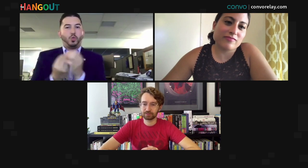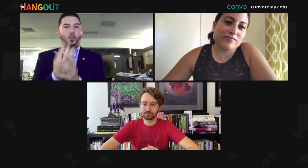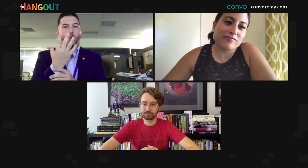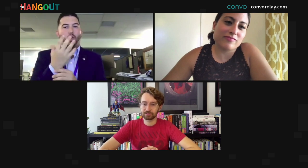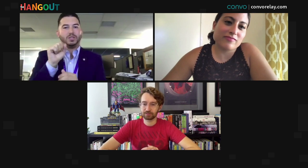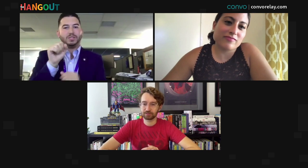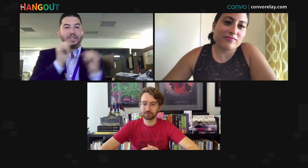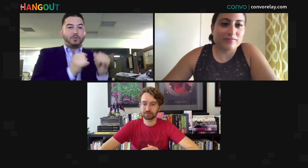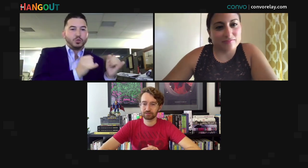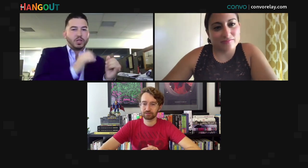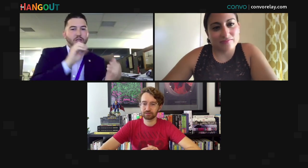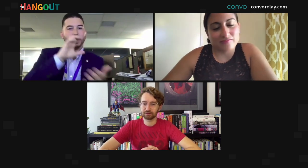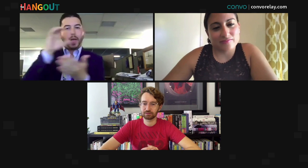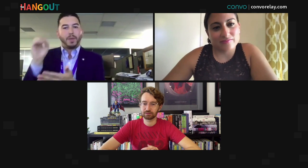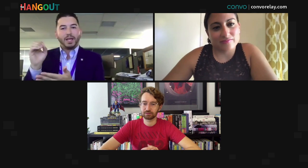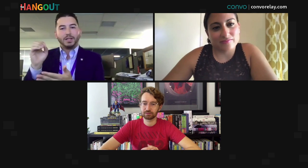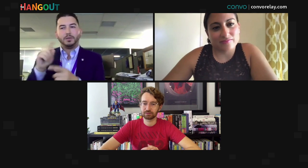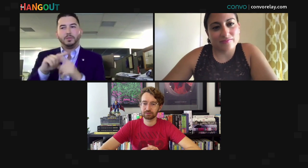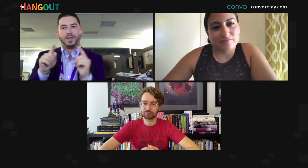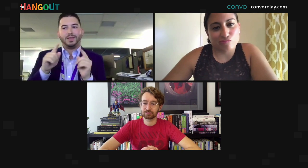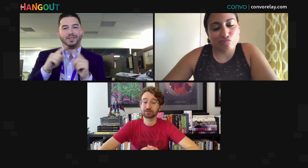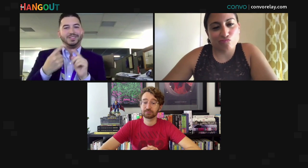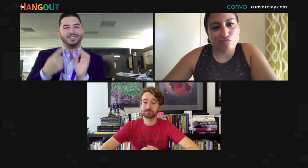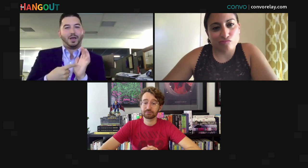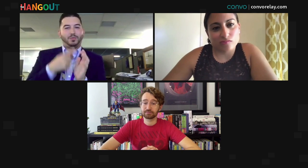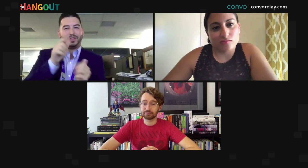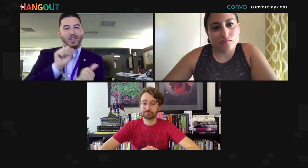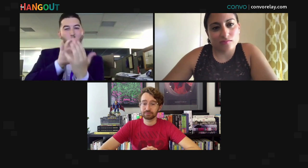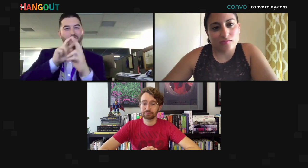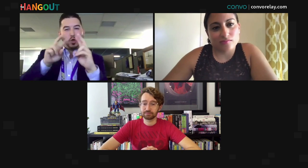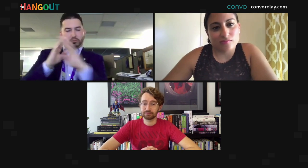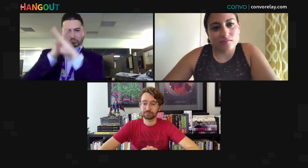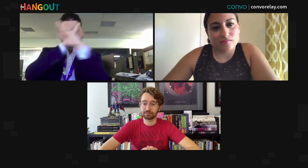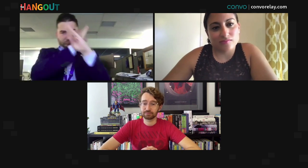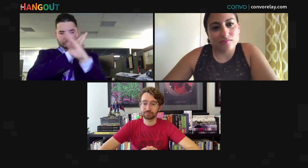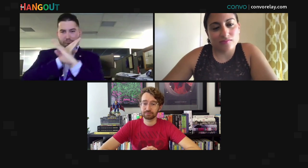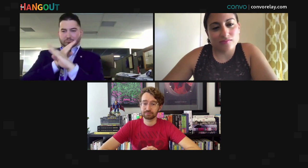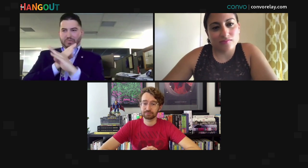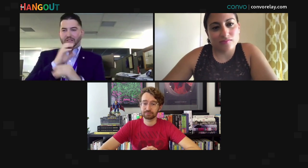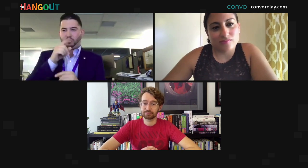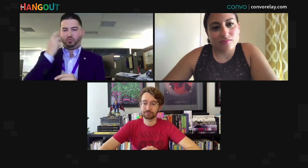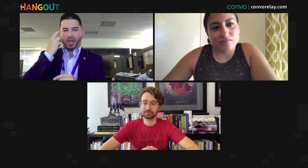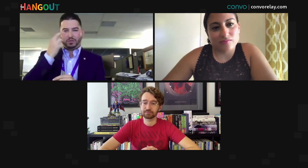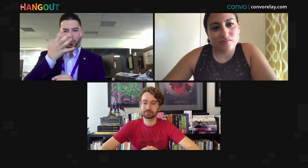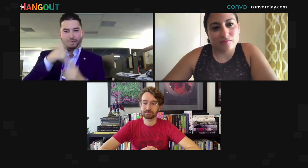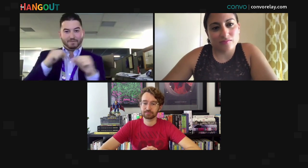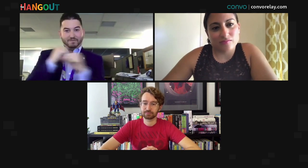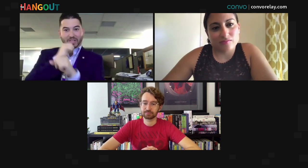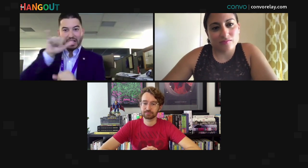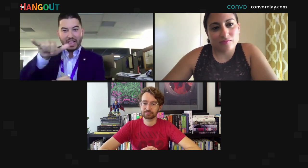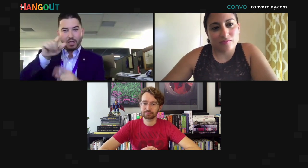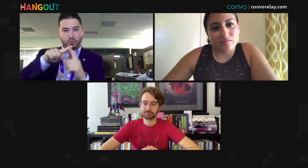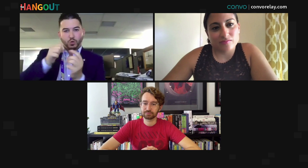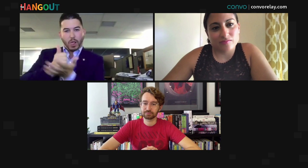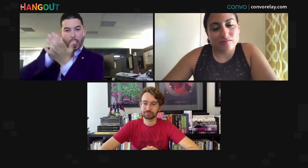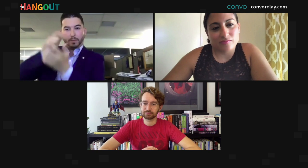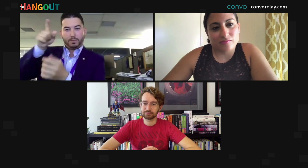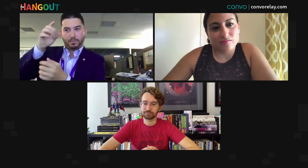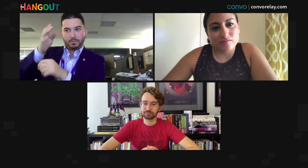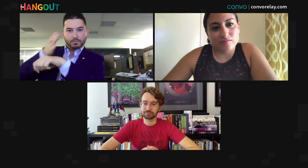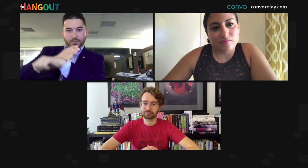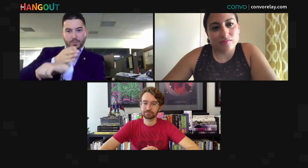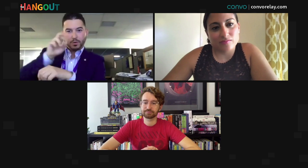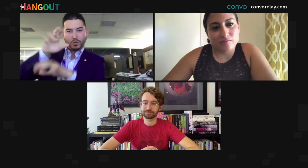sometimes they have to learn, and maybe they'll take that opportunity to grow individually and as a company. But to face all of